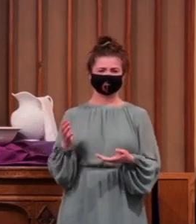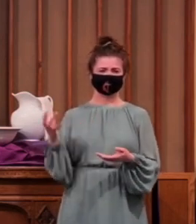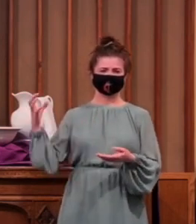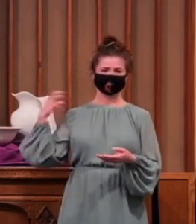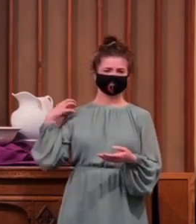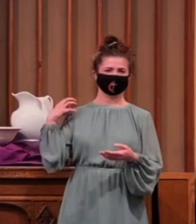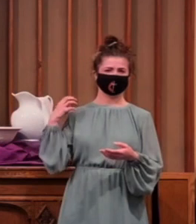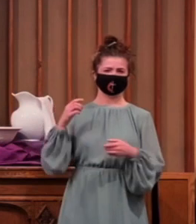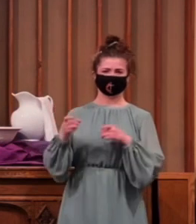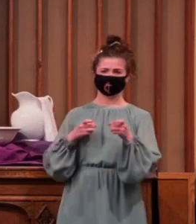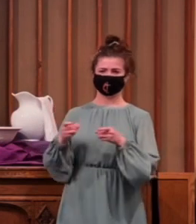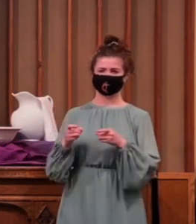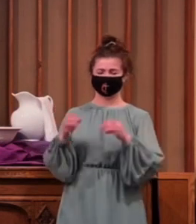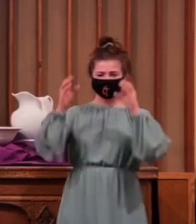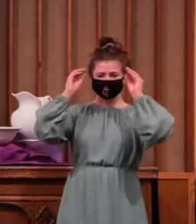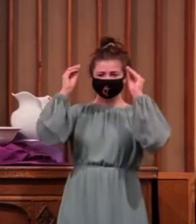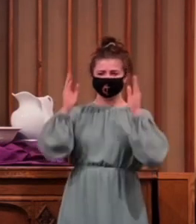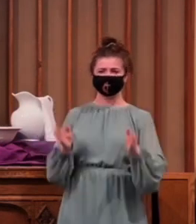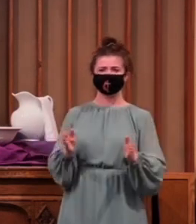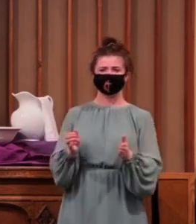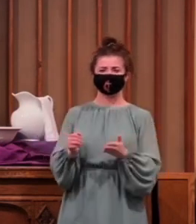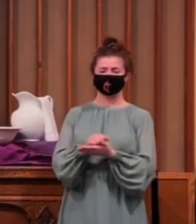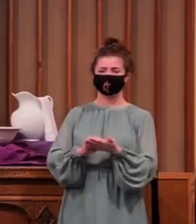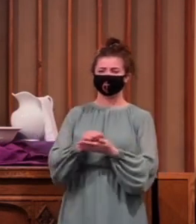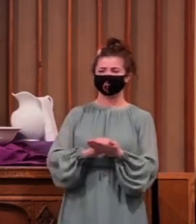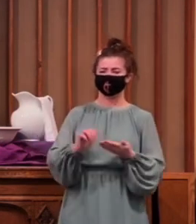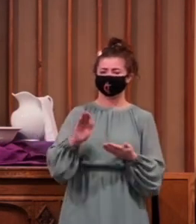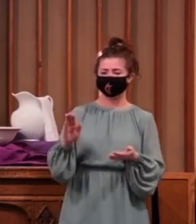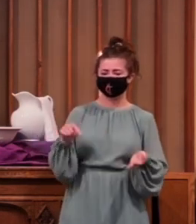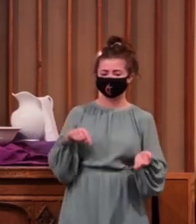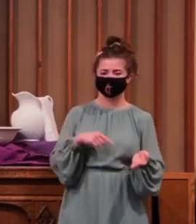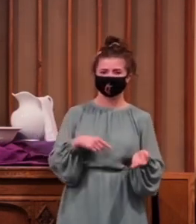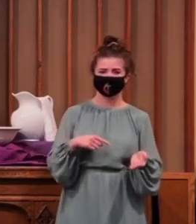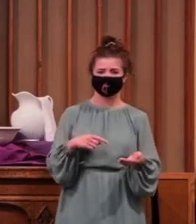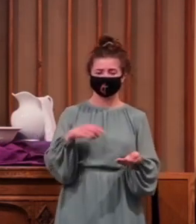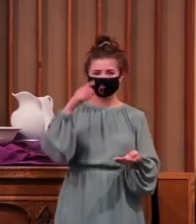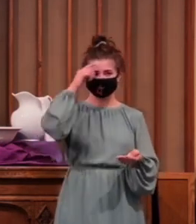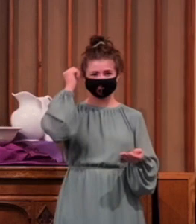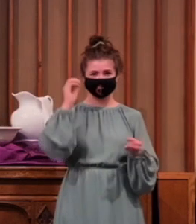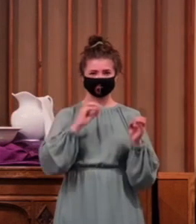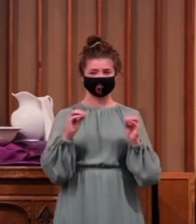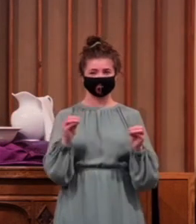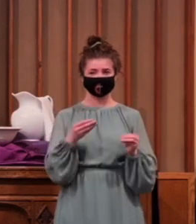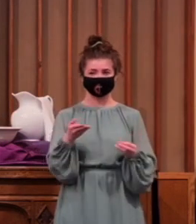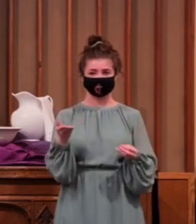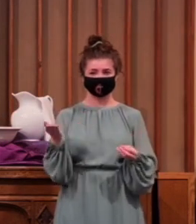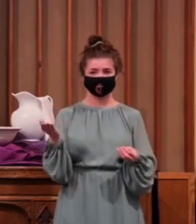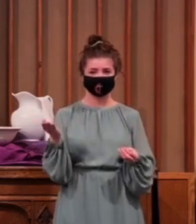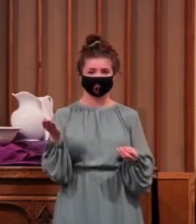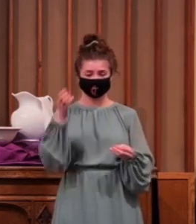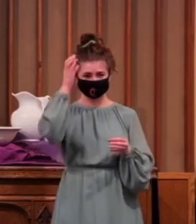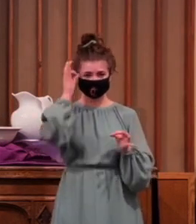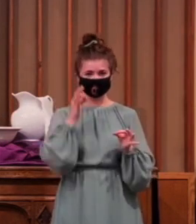washed their feet. And it was probably because none of them had taken the initiative to